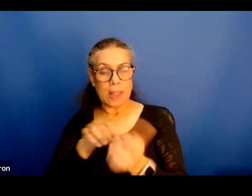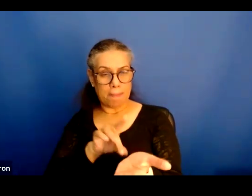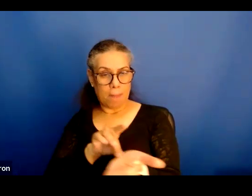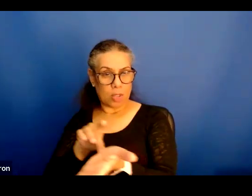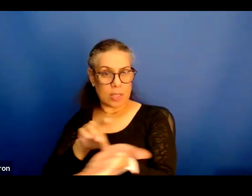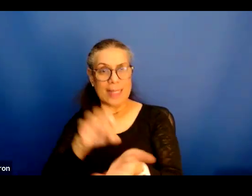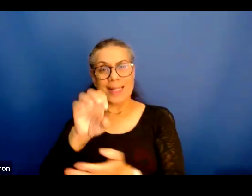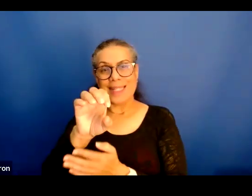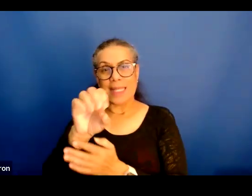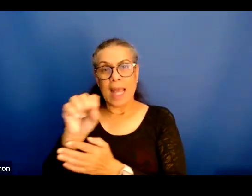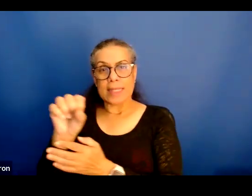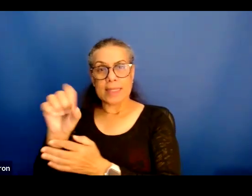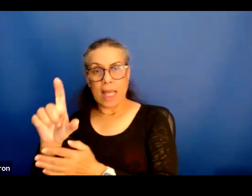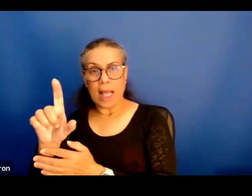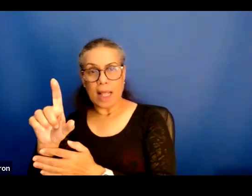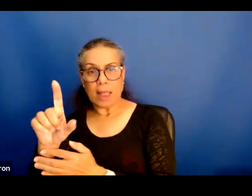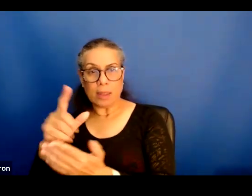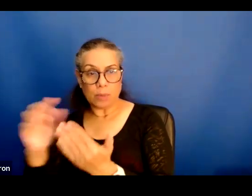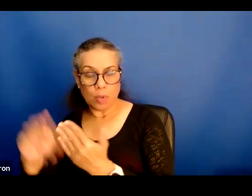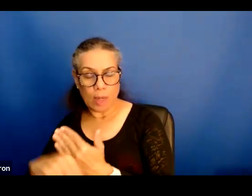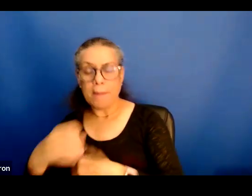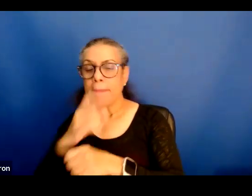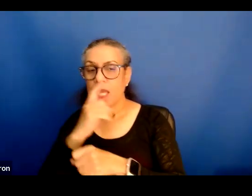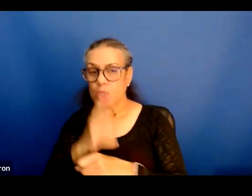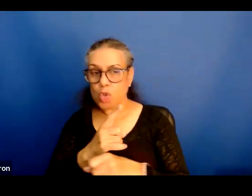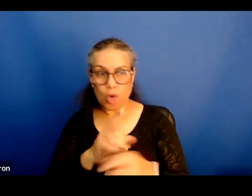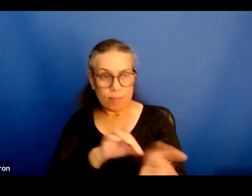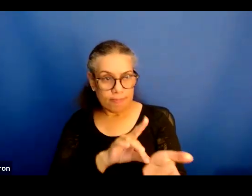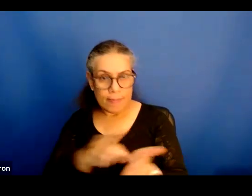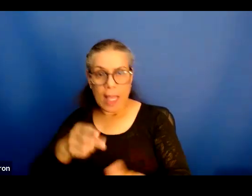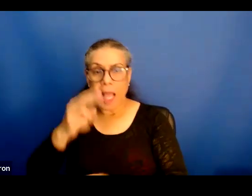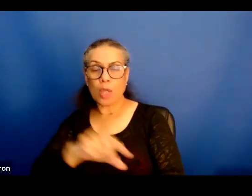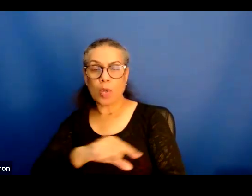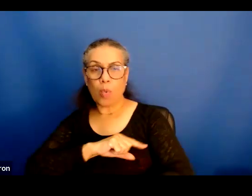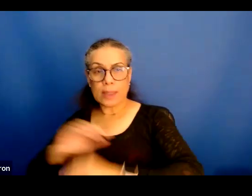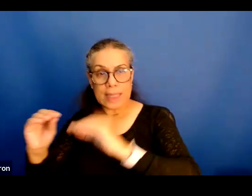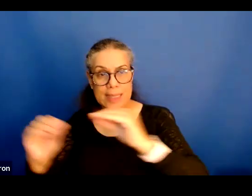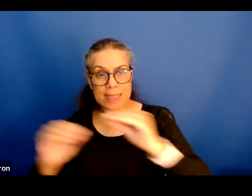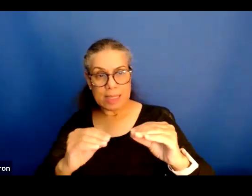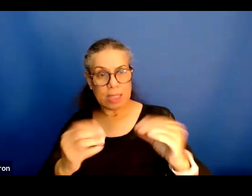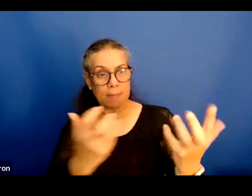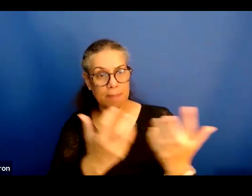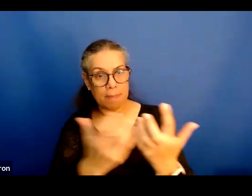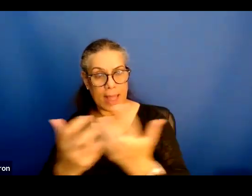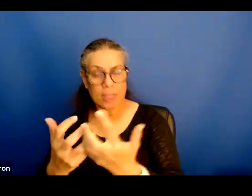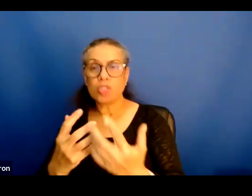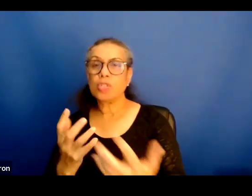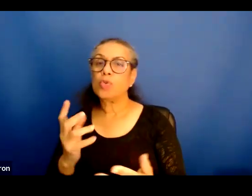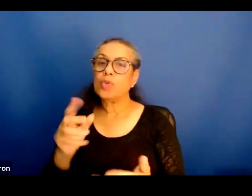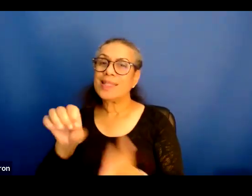the ESL curriculum, ensuring consistent, high-quality instruction aligned to state